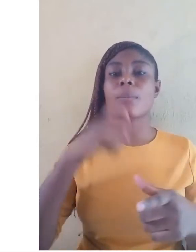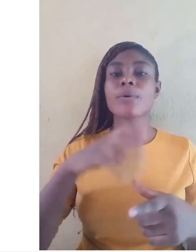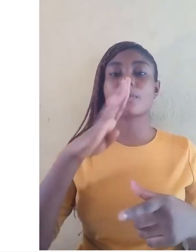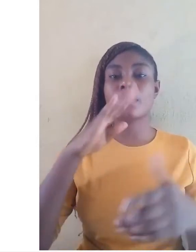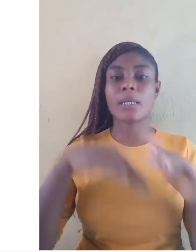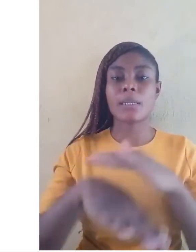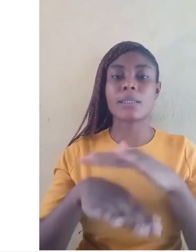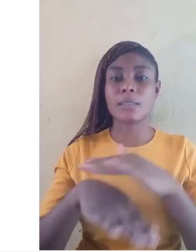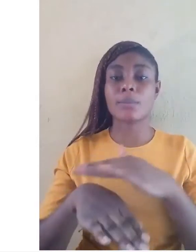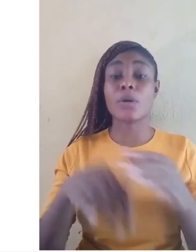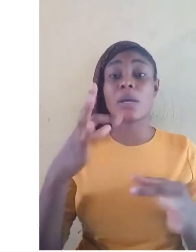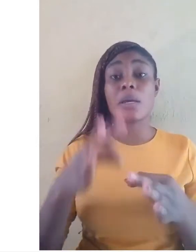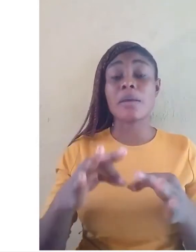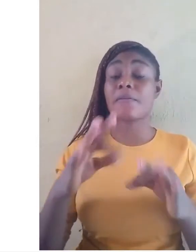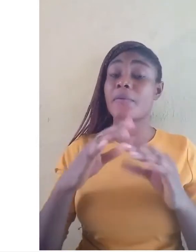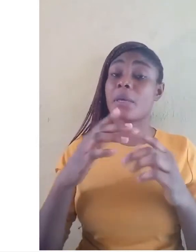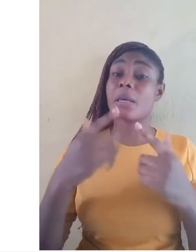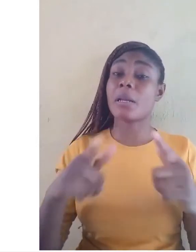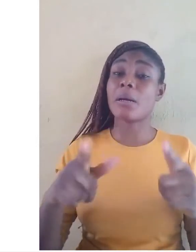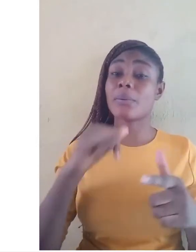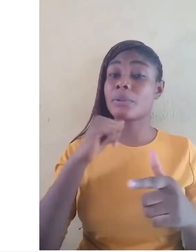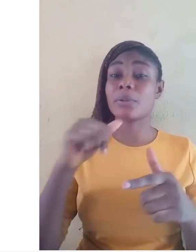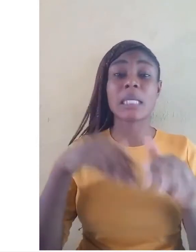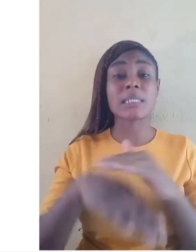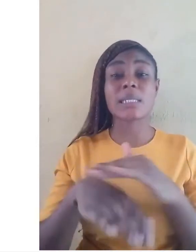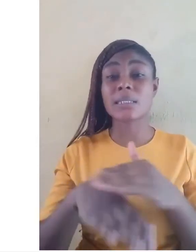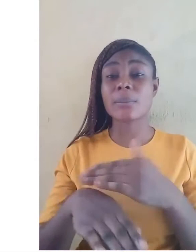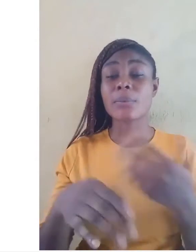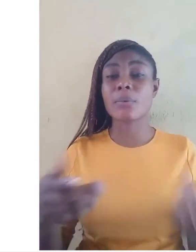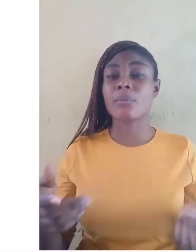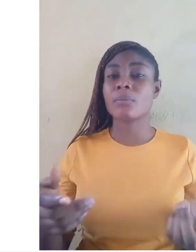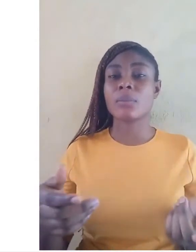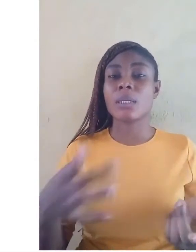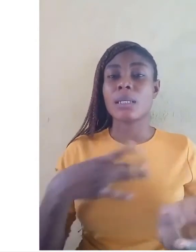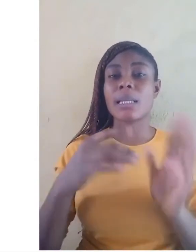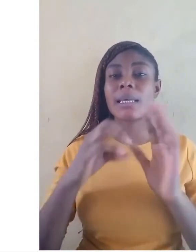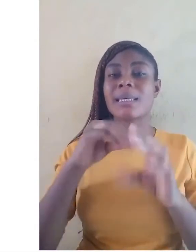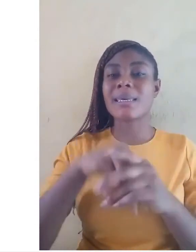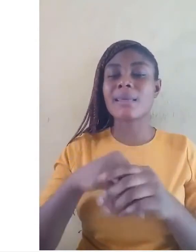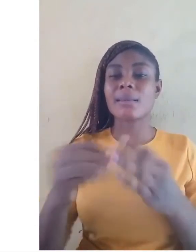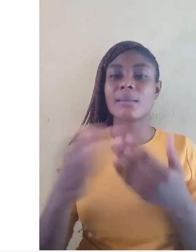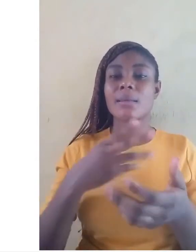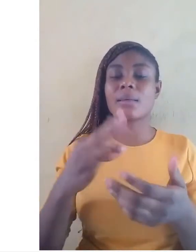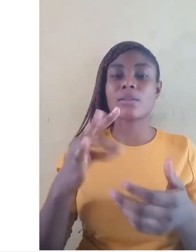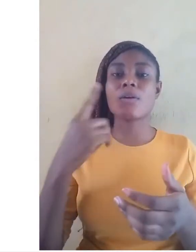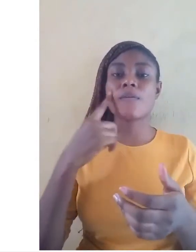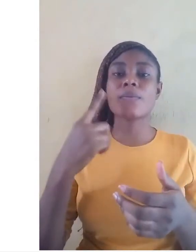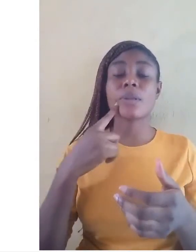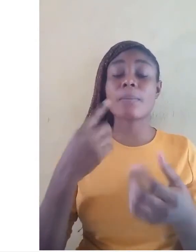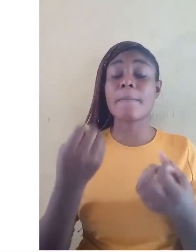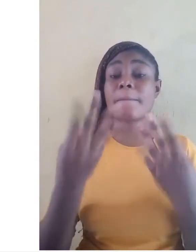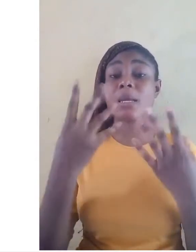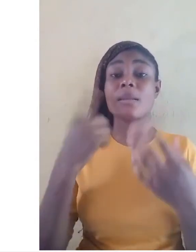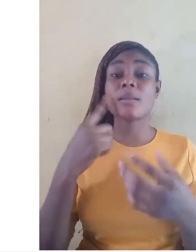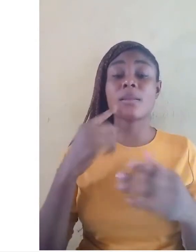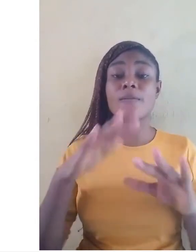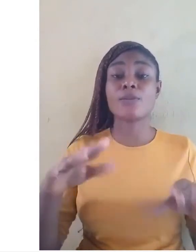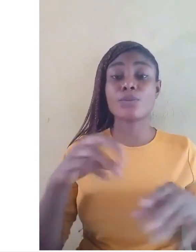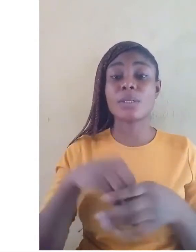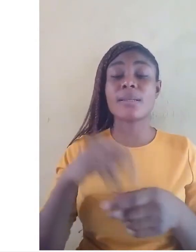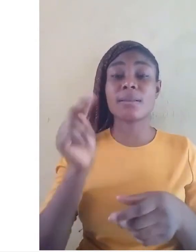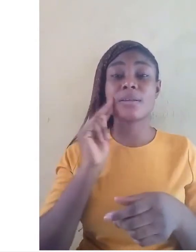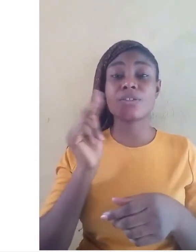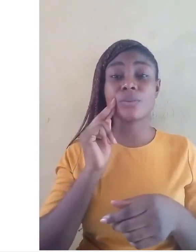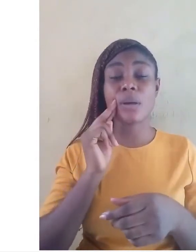be accessible. If the language is not accessible, like in the case of many deaf children in Nigeria, according to